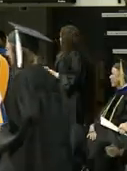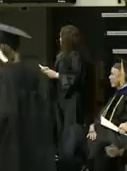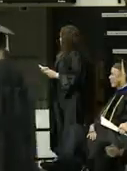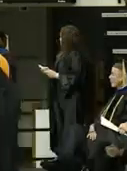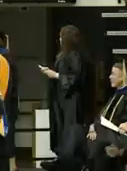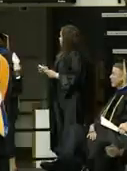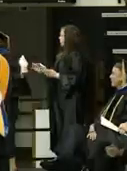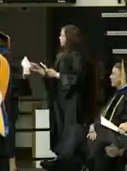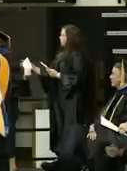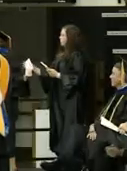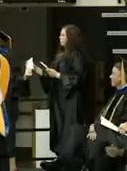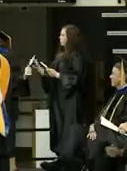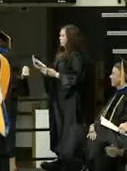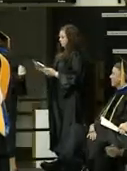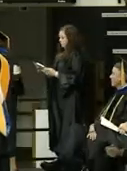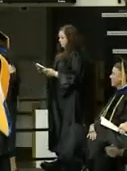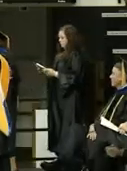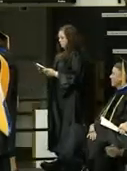Ellen Brueger.